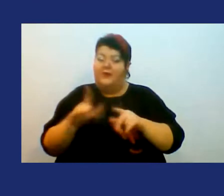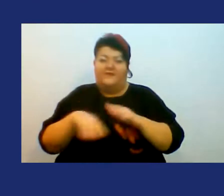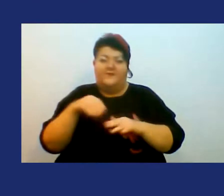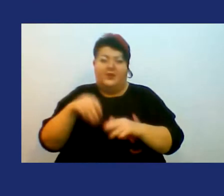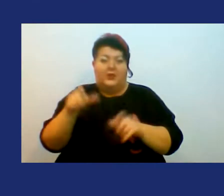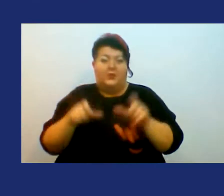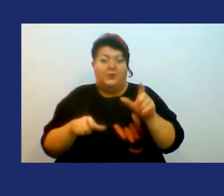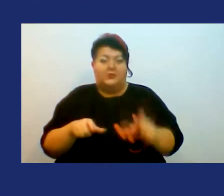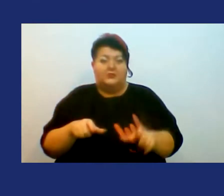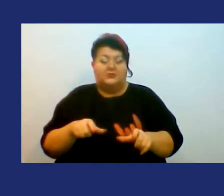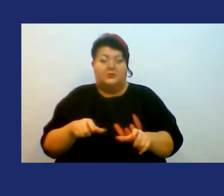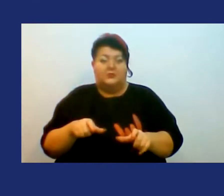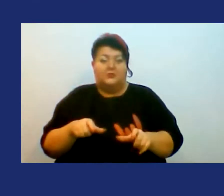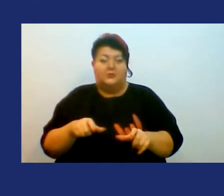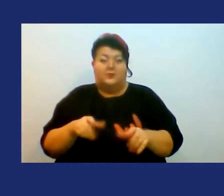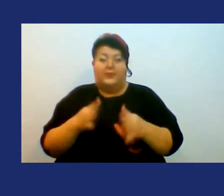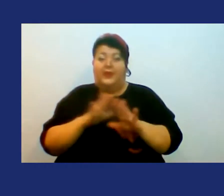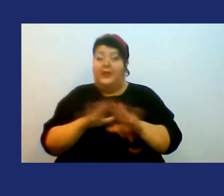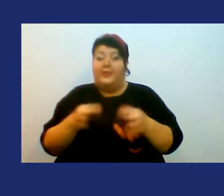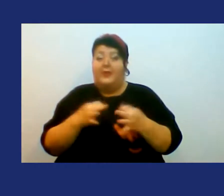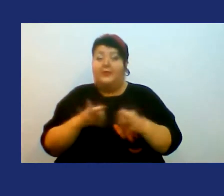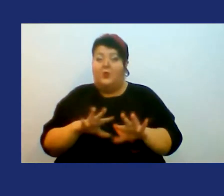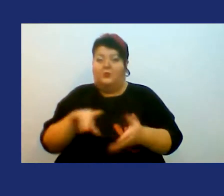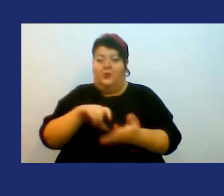to appeal by the voters